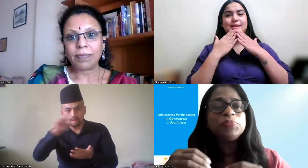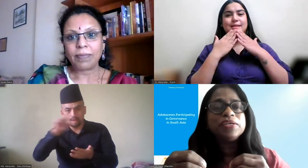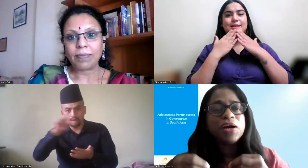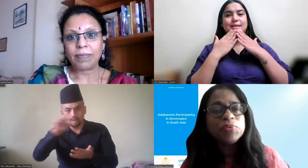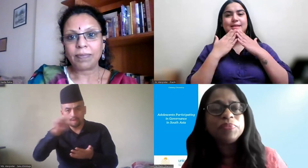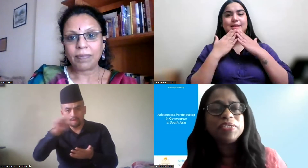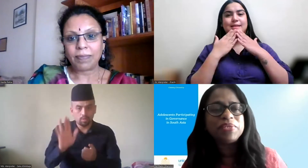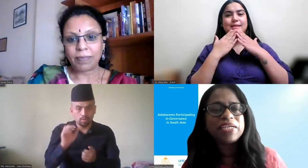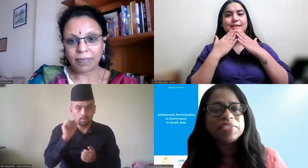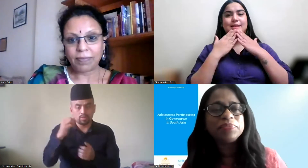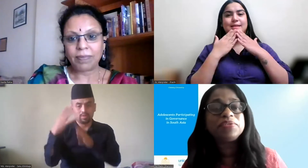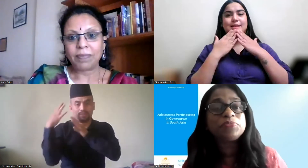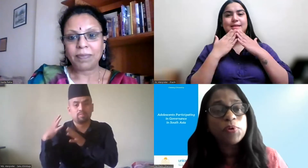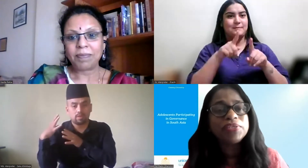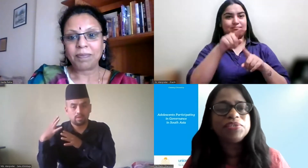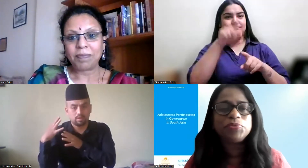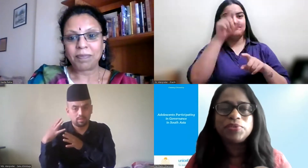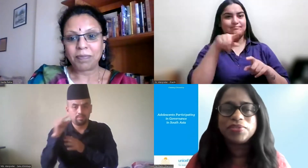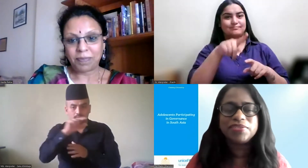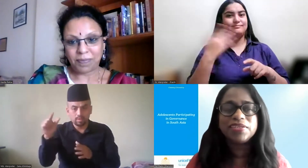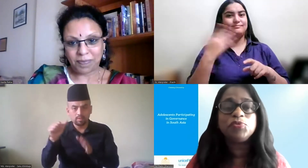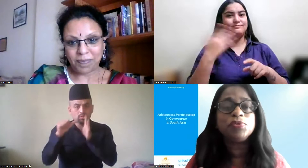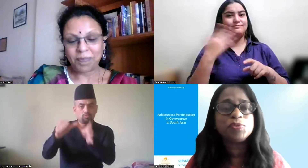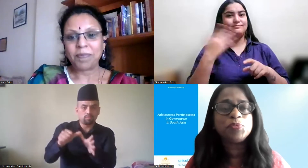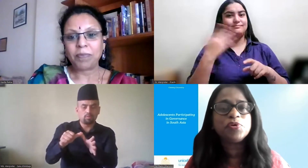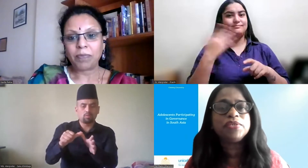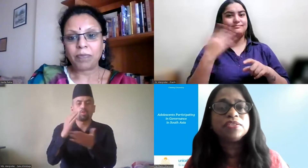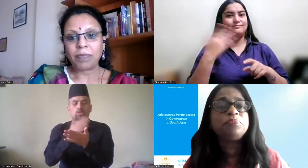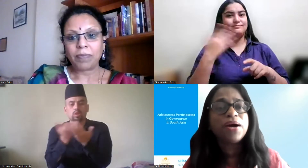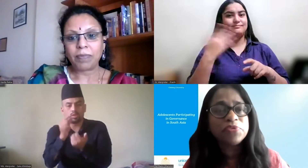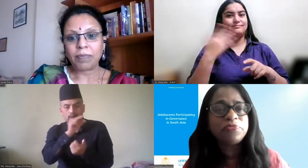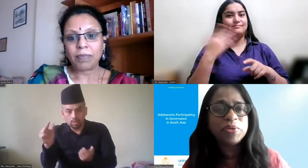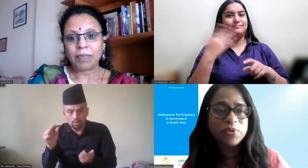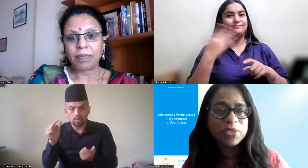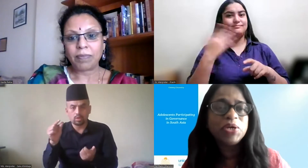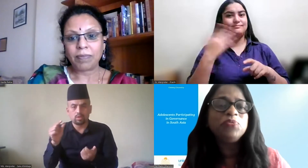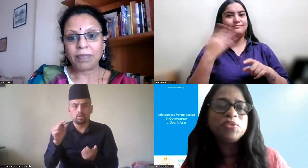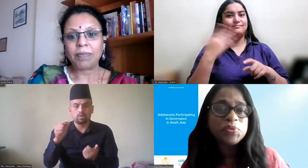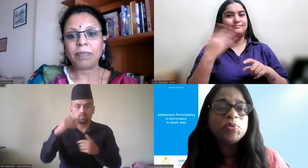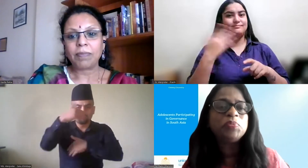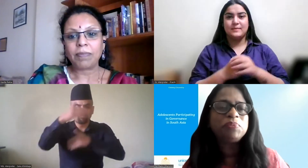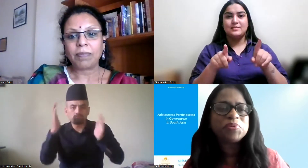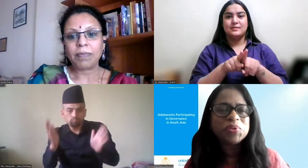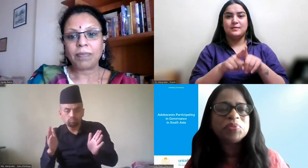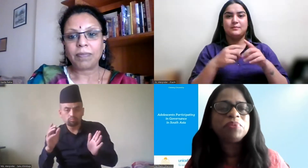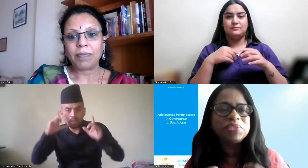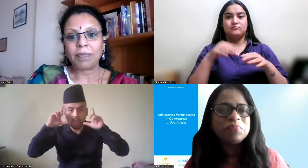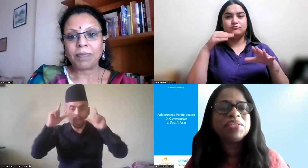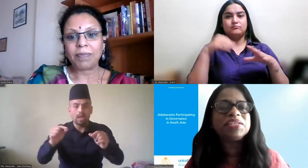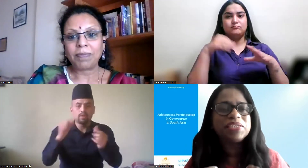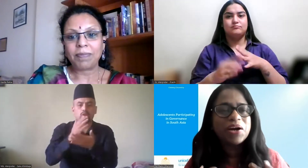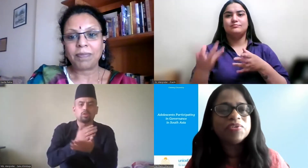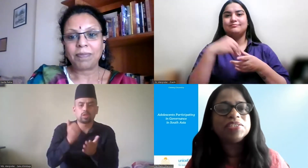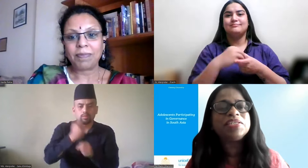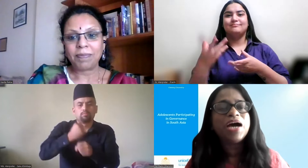to be accountability mechanisms that responded to adolescents. And you also spoke of the Aspire framework, which we hope is going to be